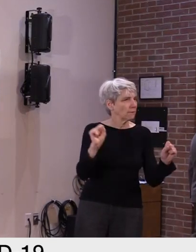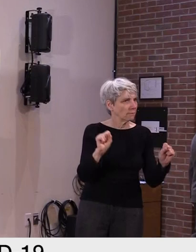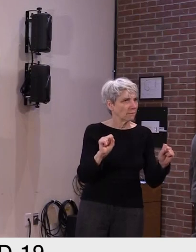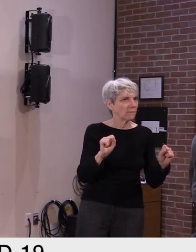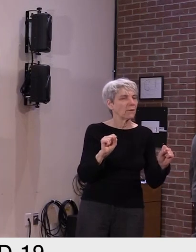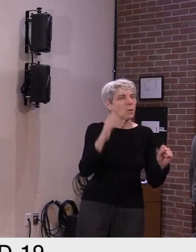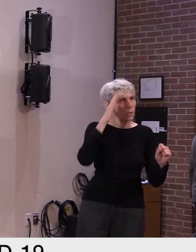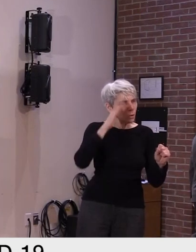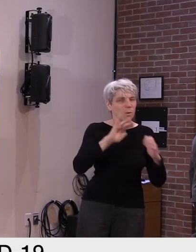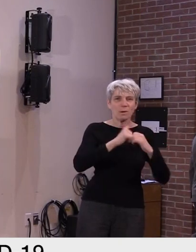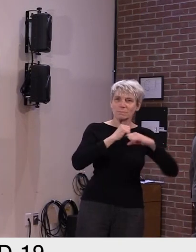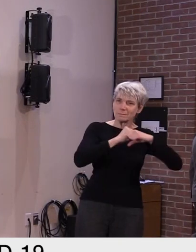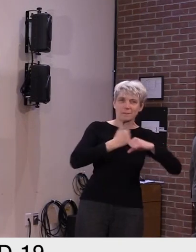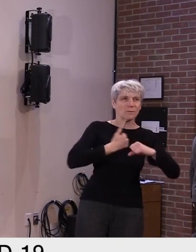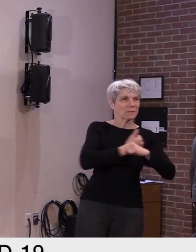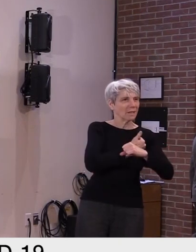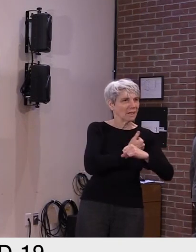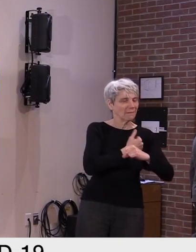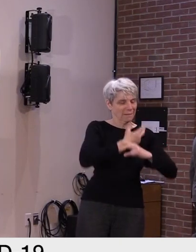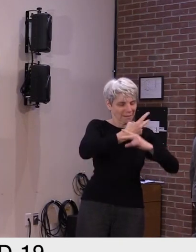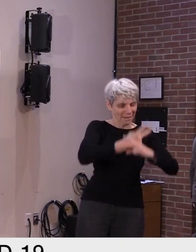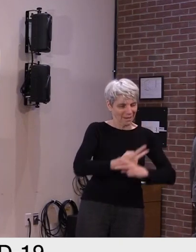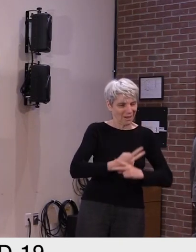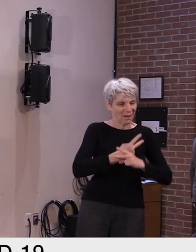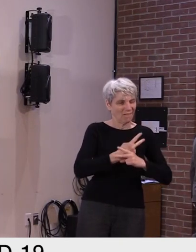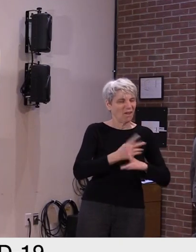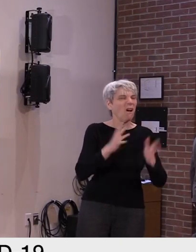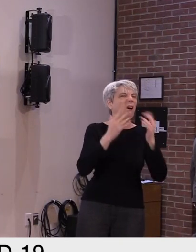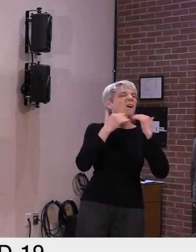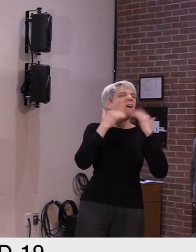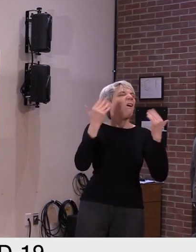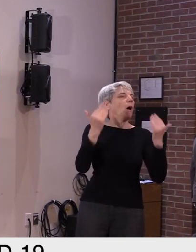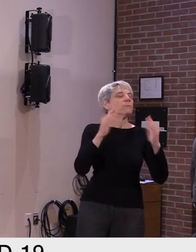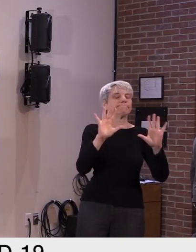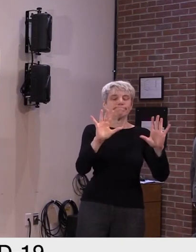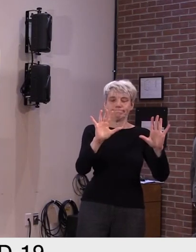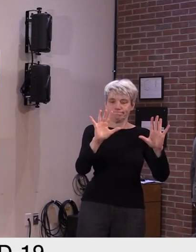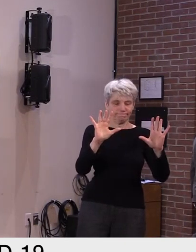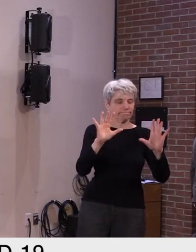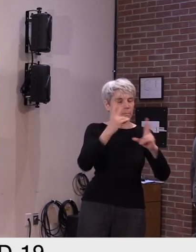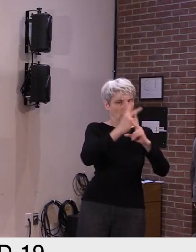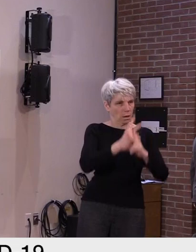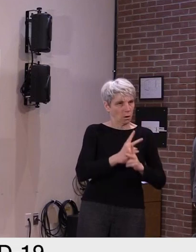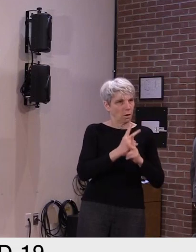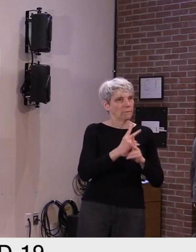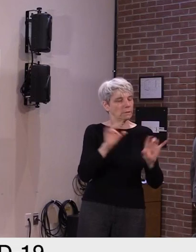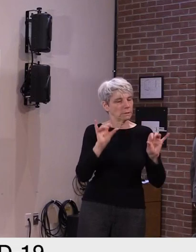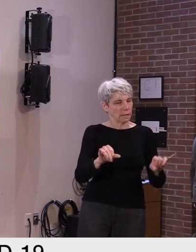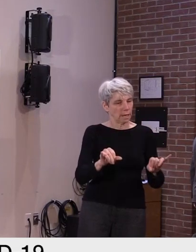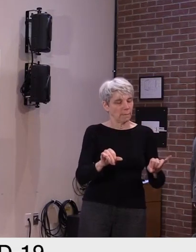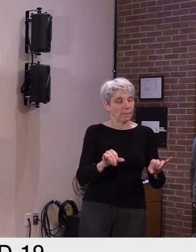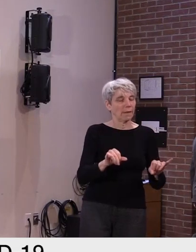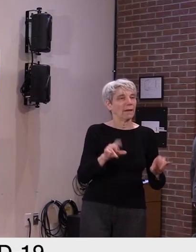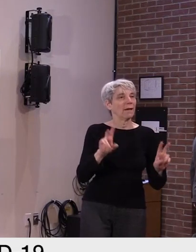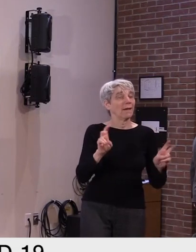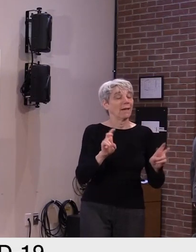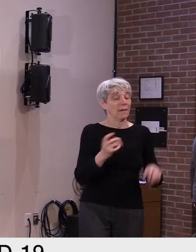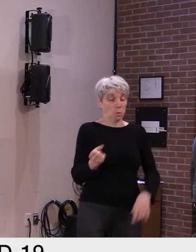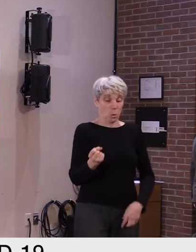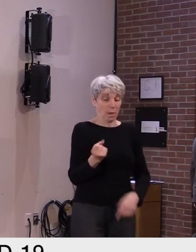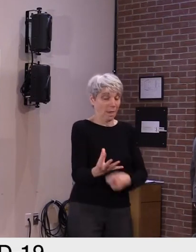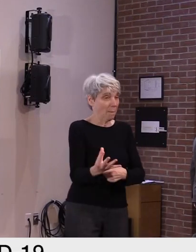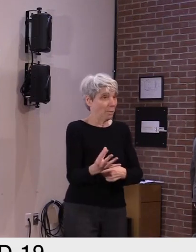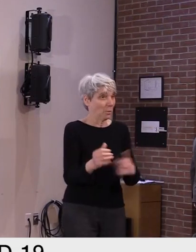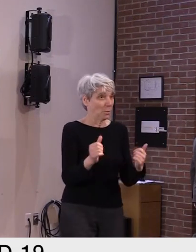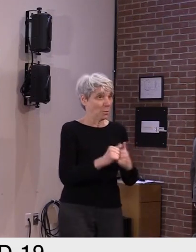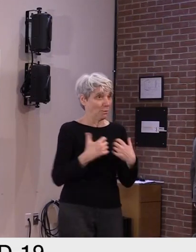on prevention and not roll the dice on risk. Because one thing we do know is that when gambling with health, the virus